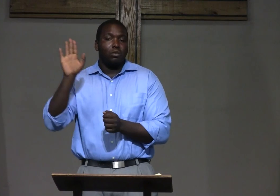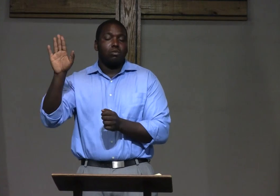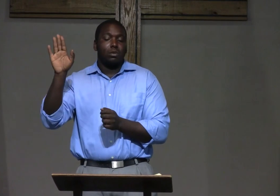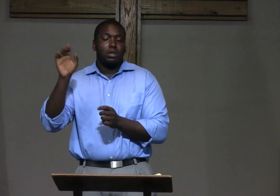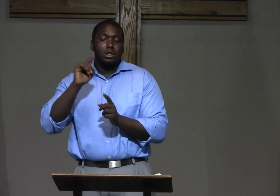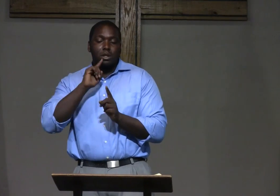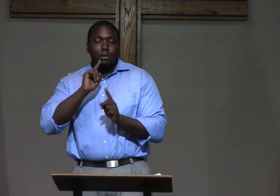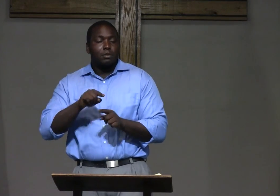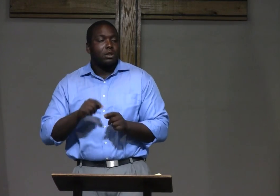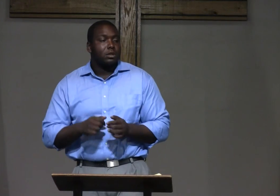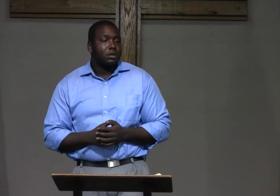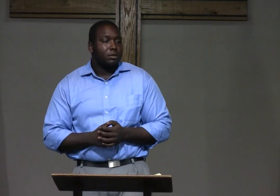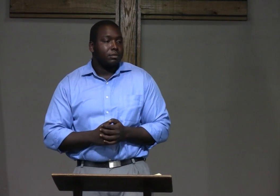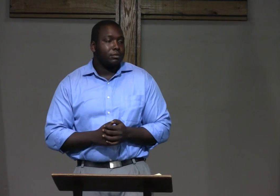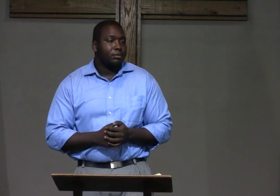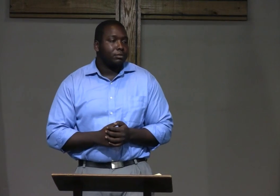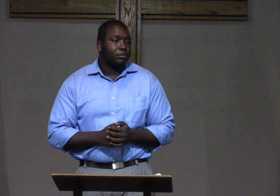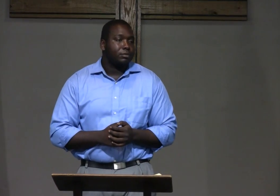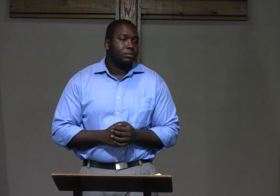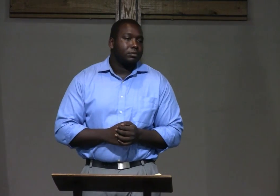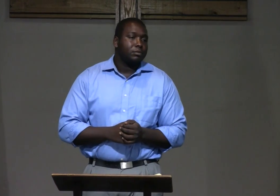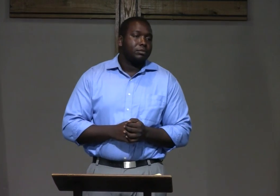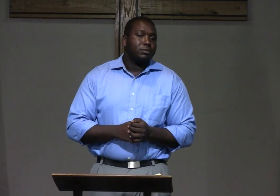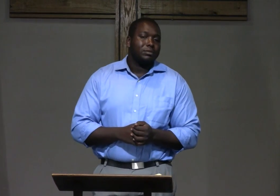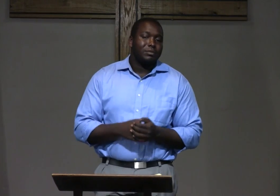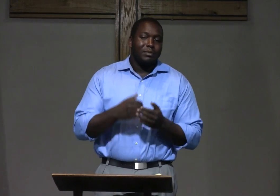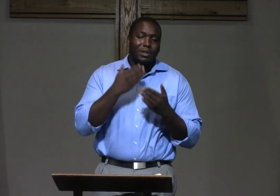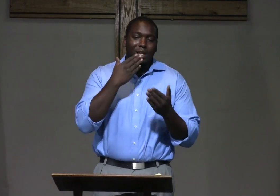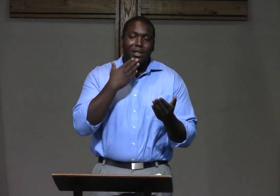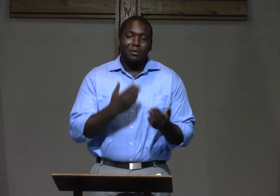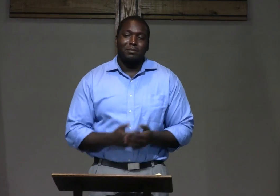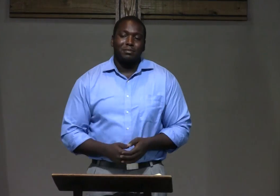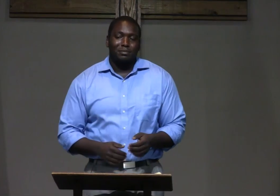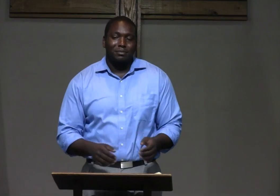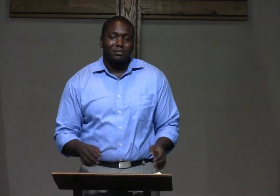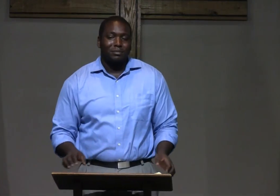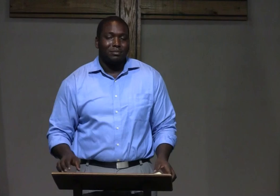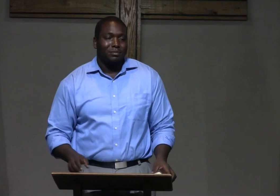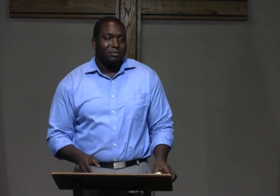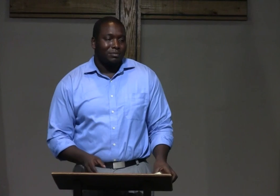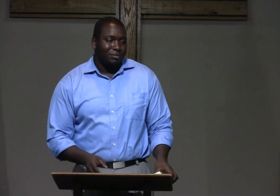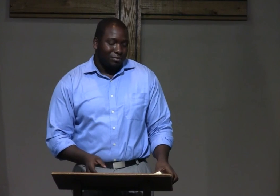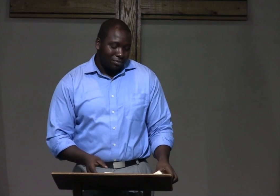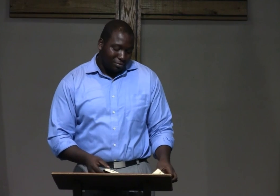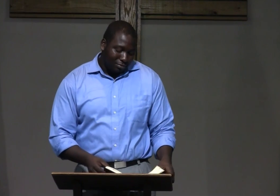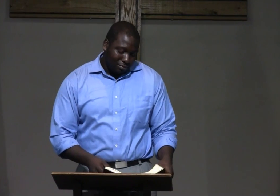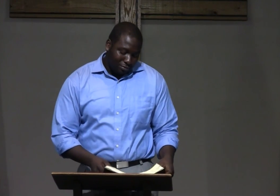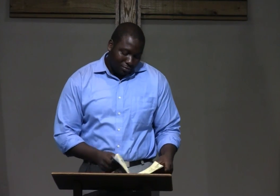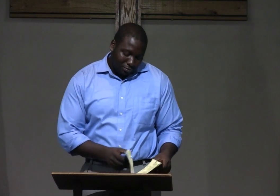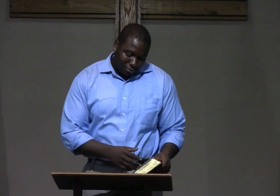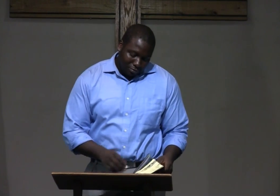Himself to share the gospel with the lost. We need to obey. Thank you.